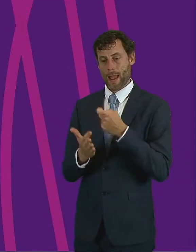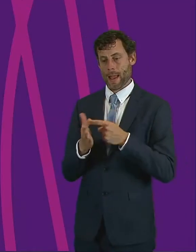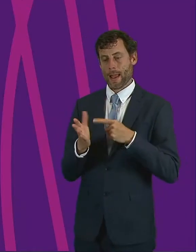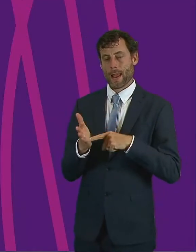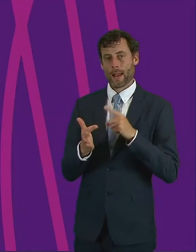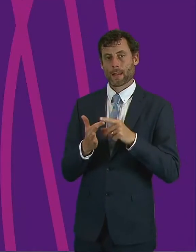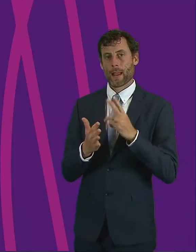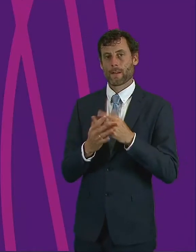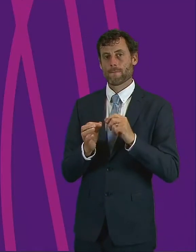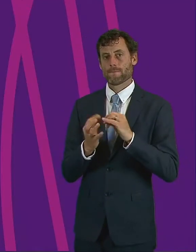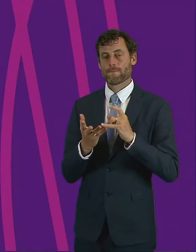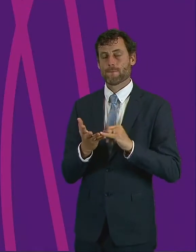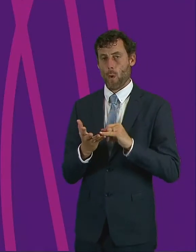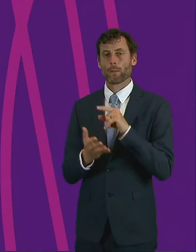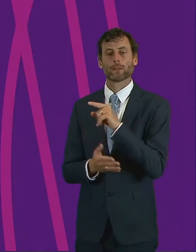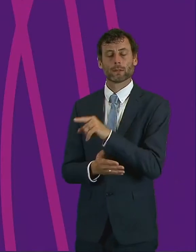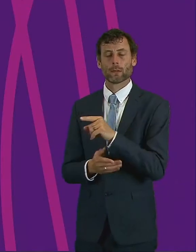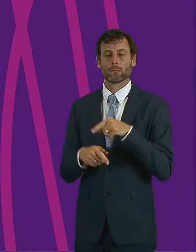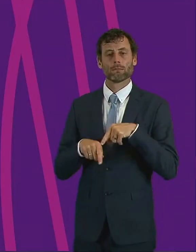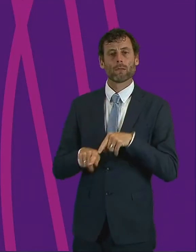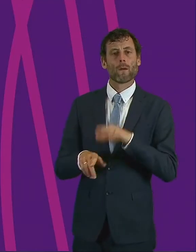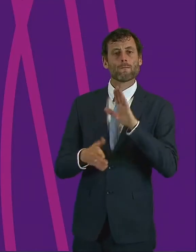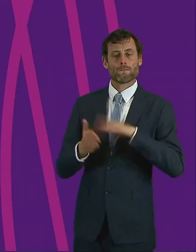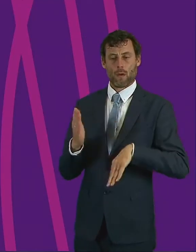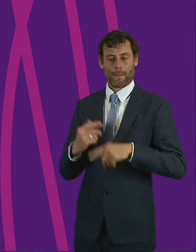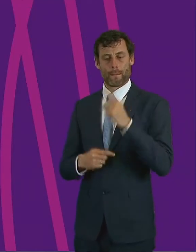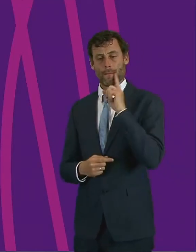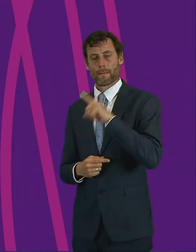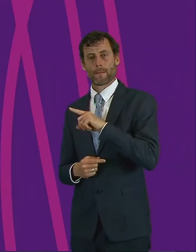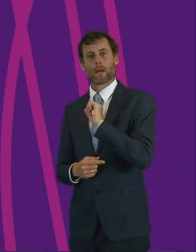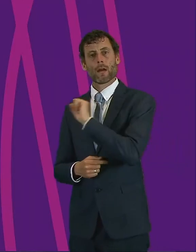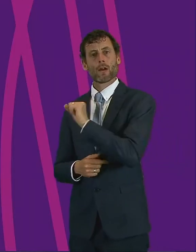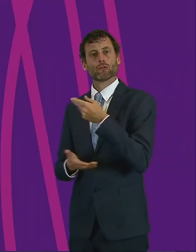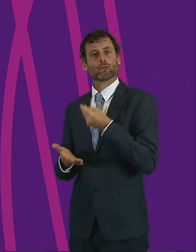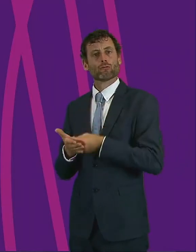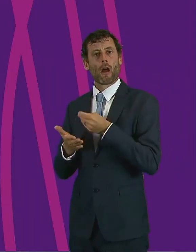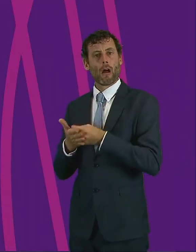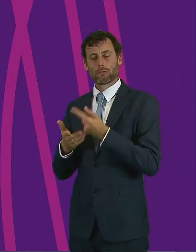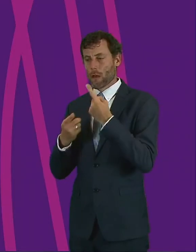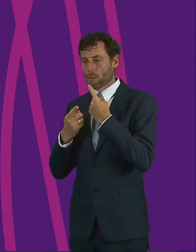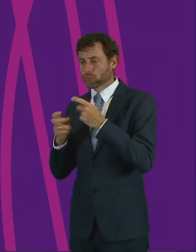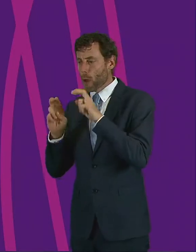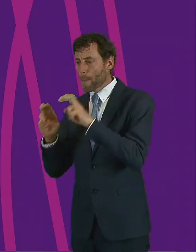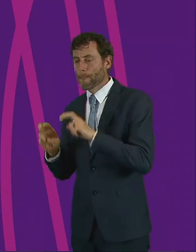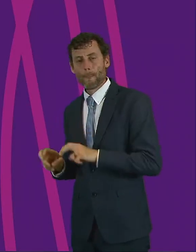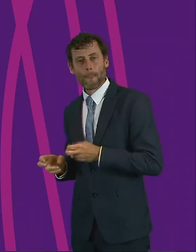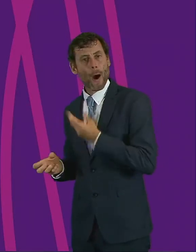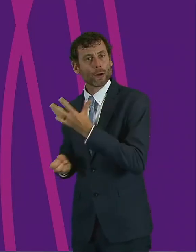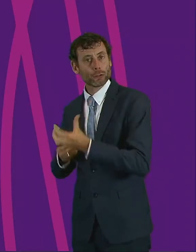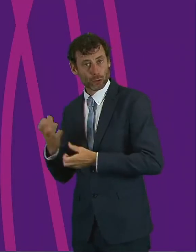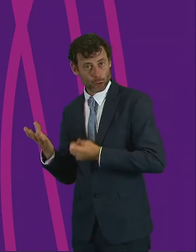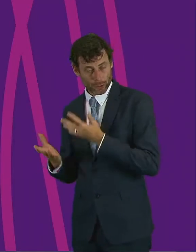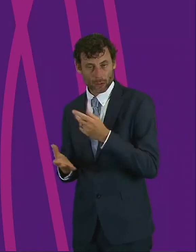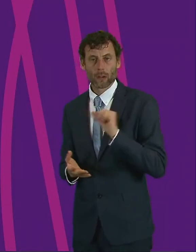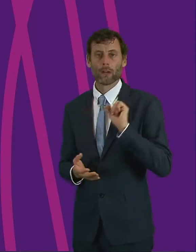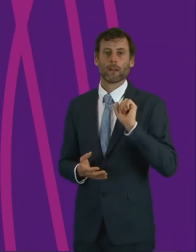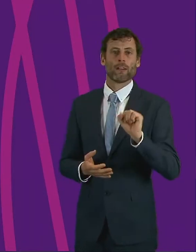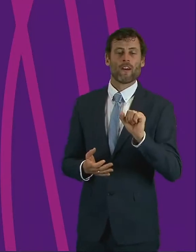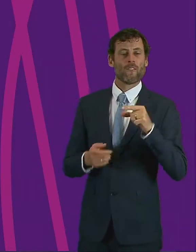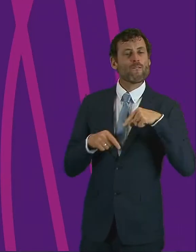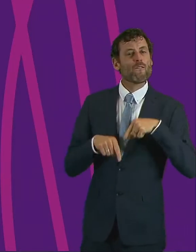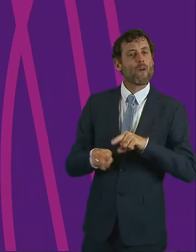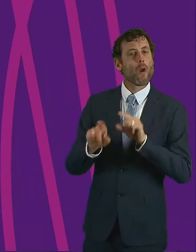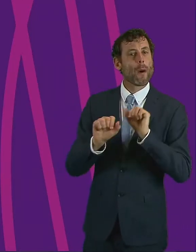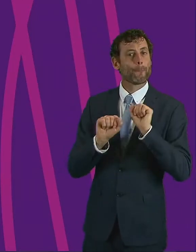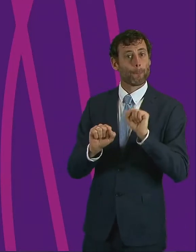response to the Chancellor's summer economic update. The Cabinet Secretary will take questions at the end of her statement, so there should be no interventions or